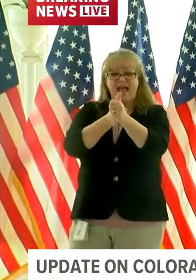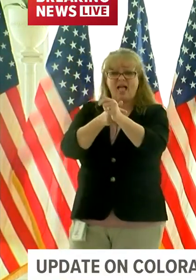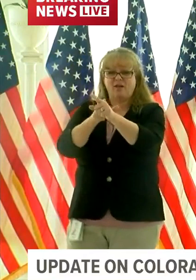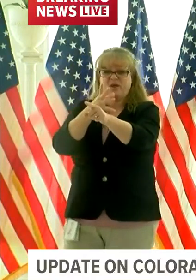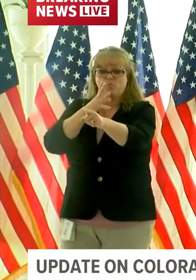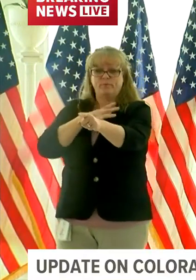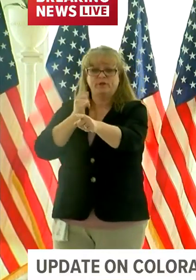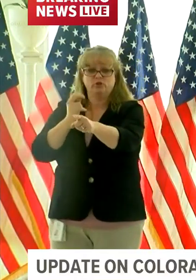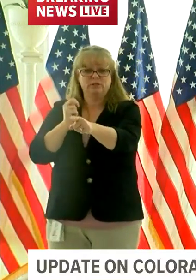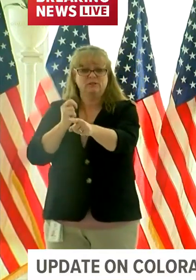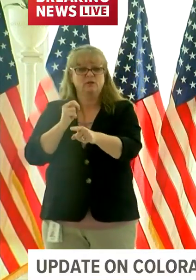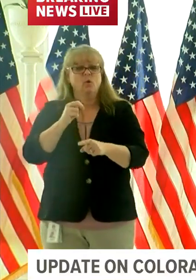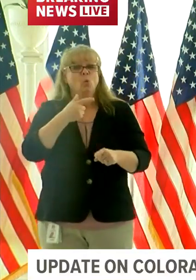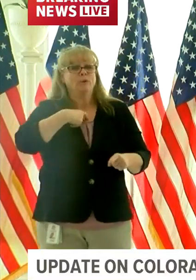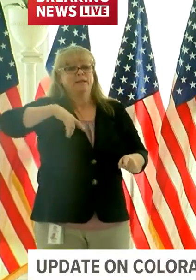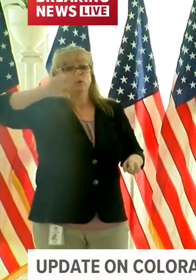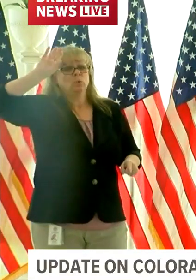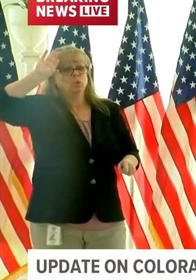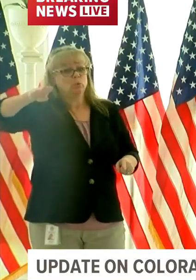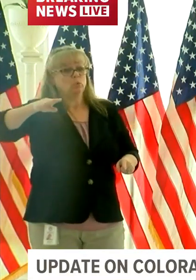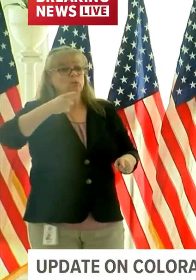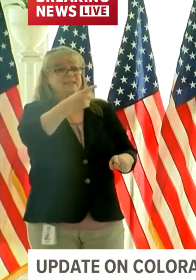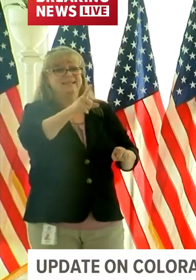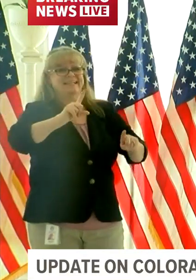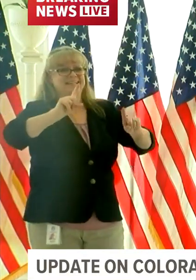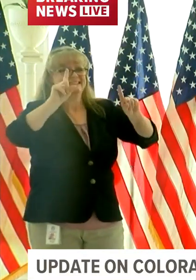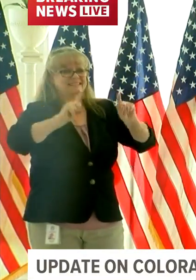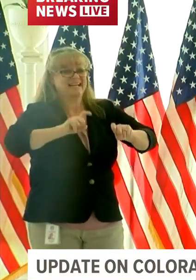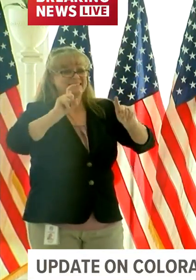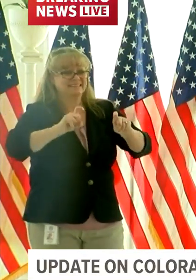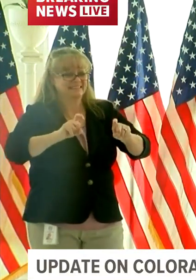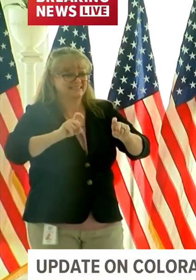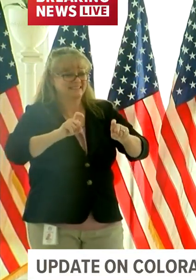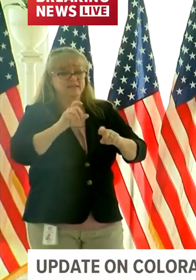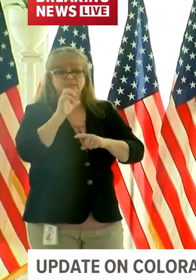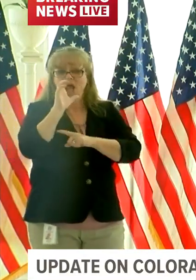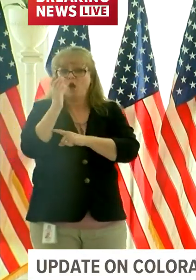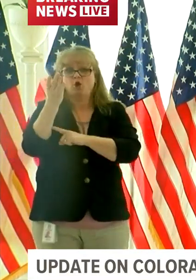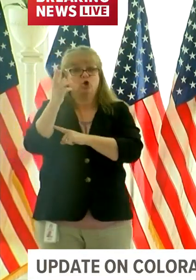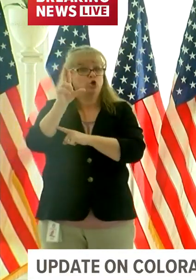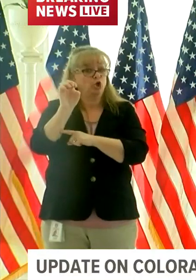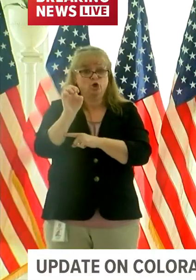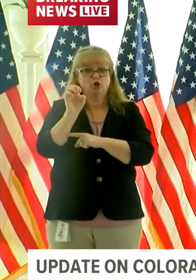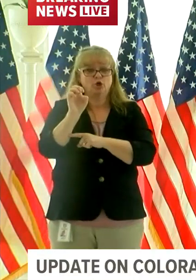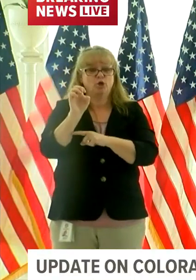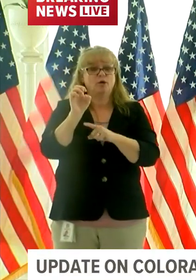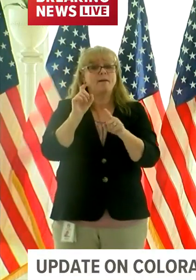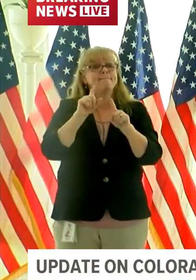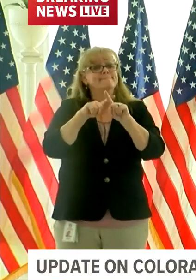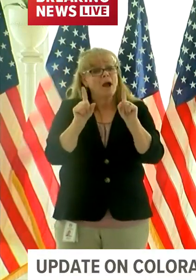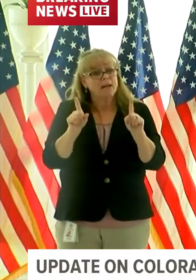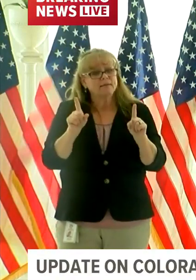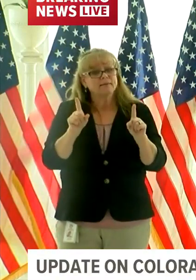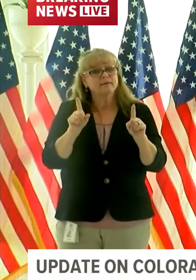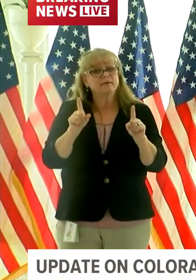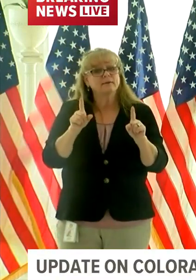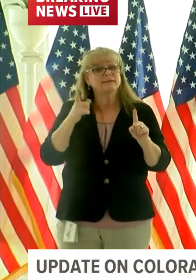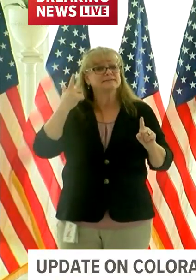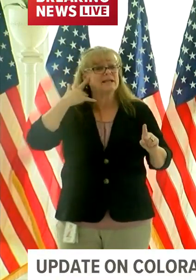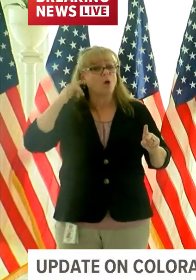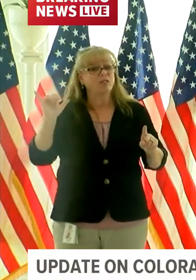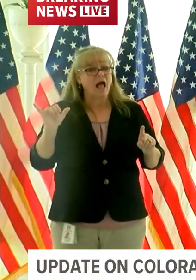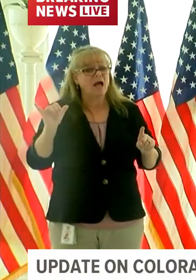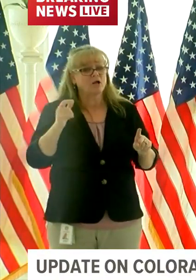cure anybody. We know that, but it does help guide the strategy. And so it sounds like you have more specifics coming before April 26th about